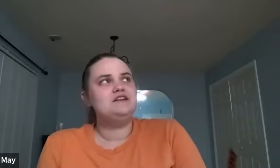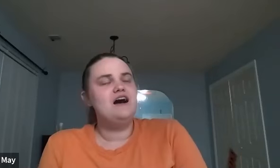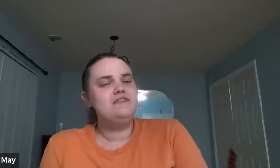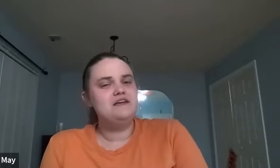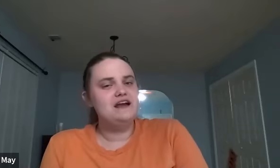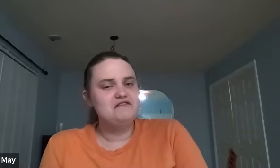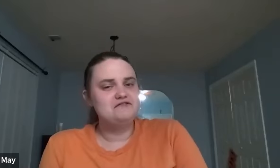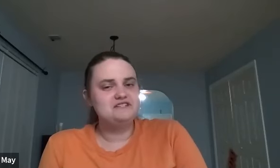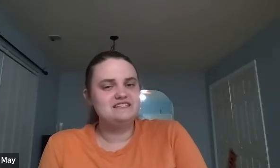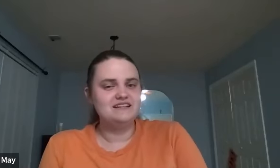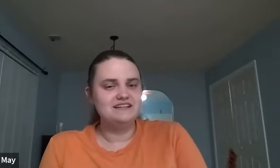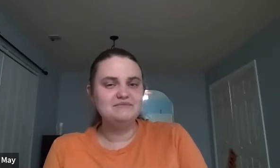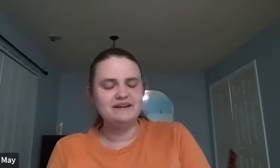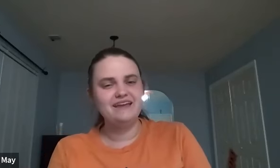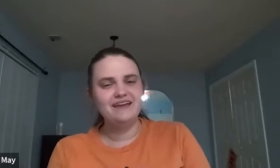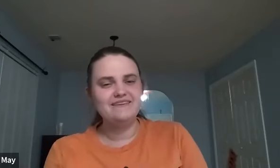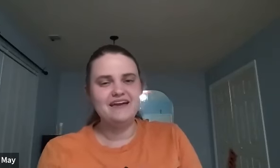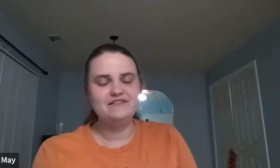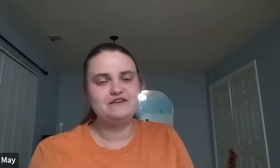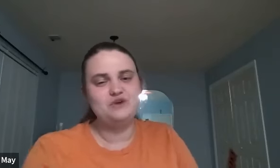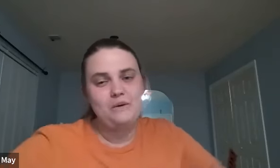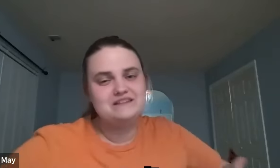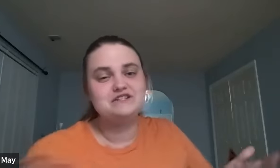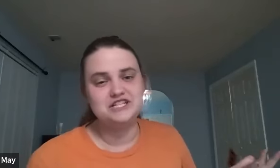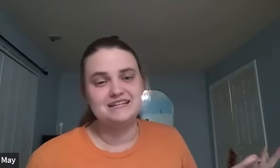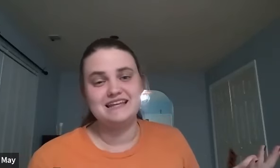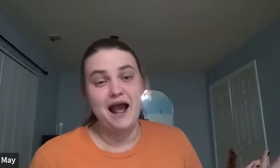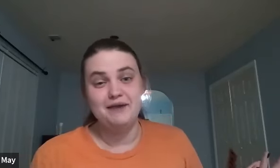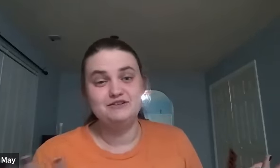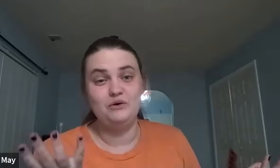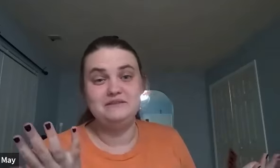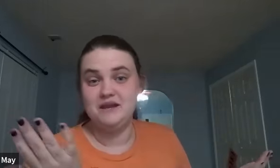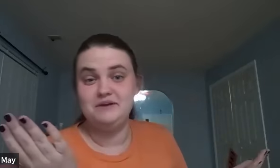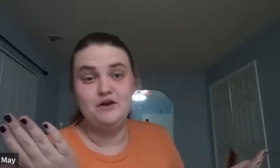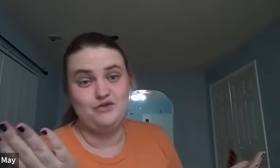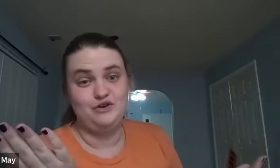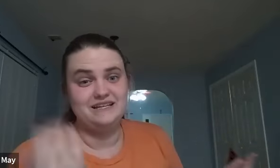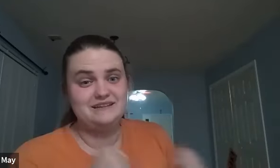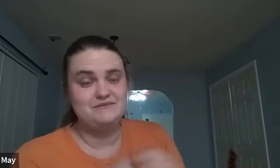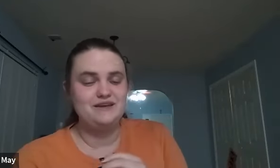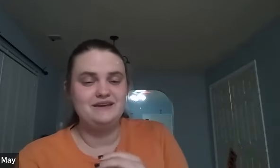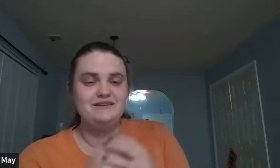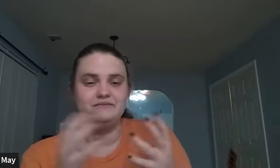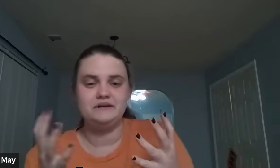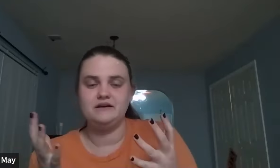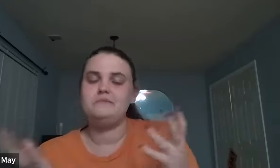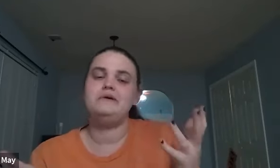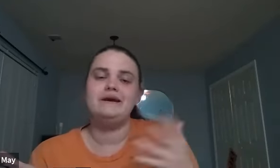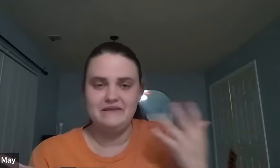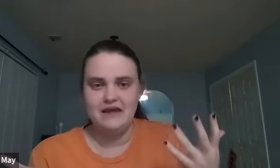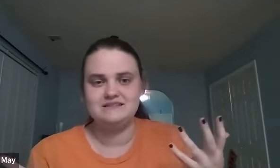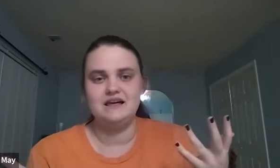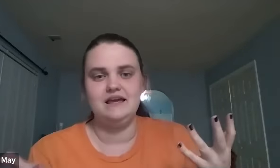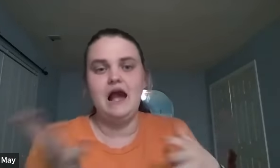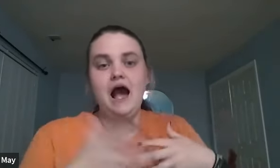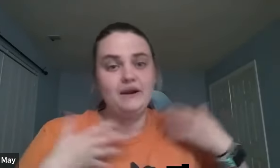Not that I've ever seen, but again, like there's always a good chance that I totally may be overlooking something, because when I mean that is like I